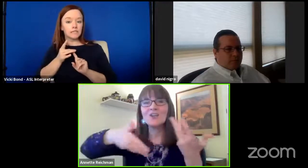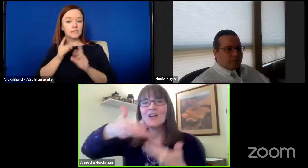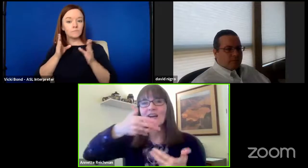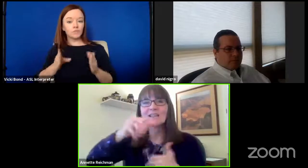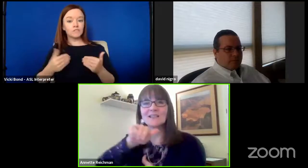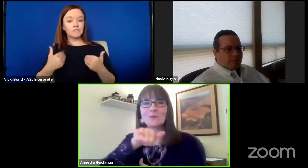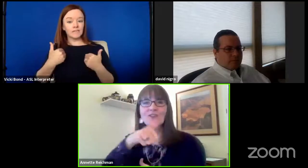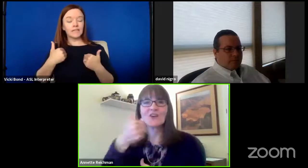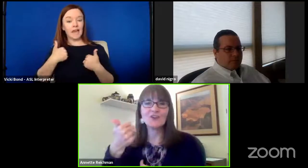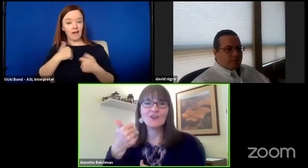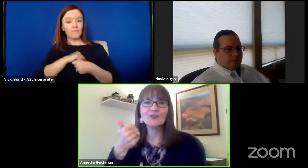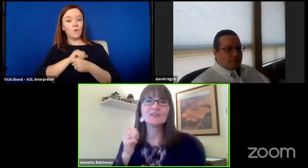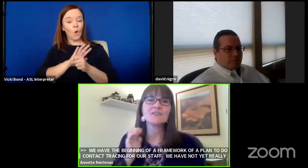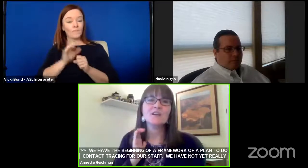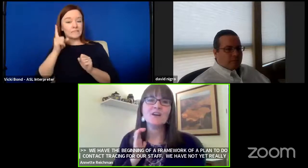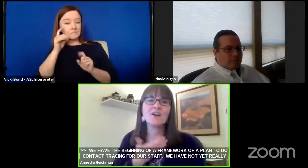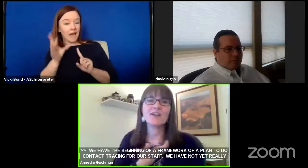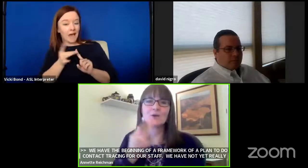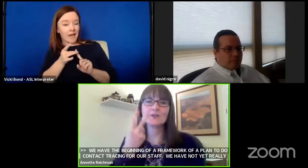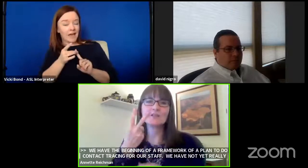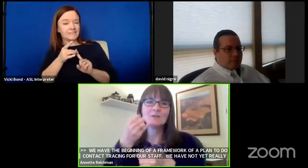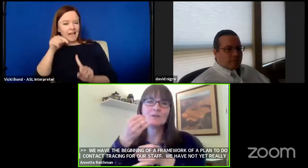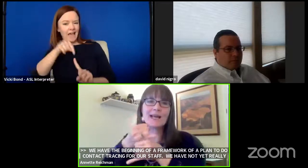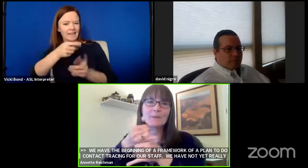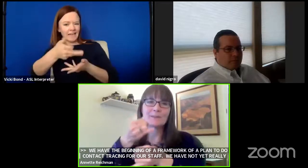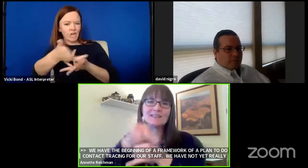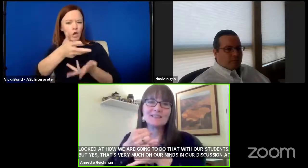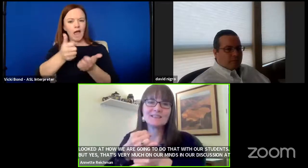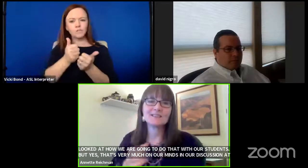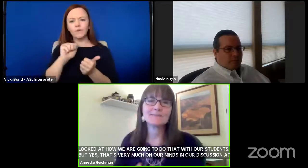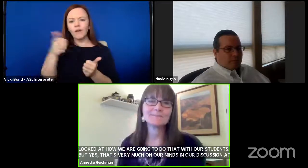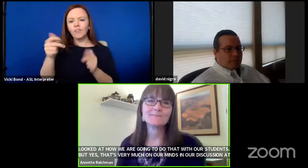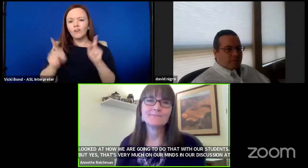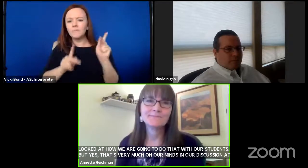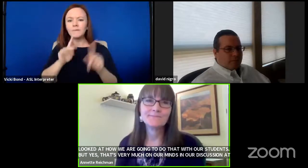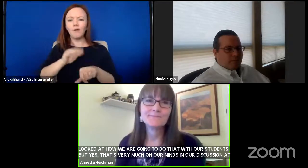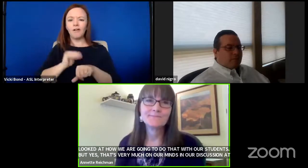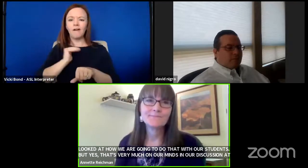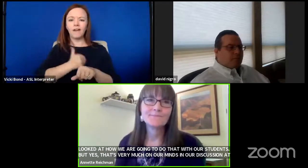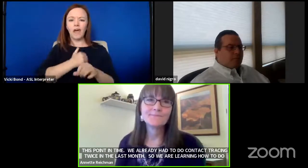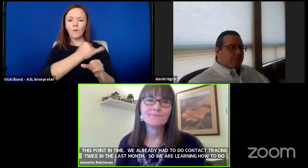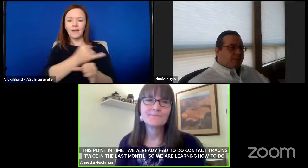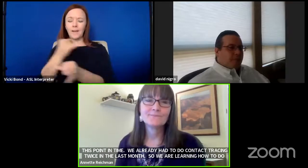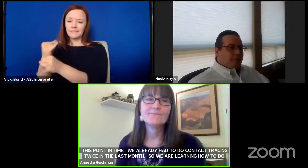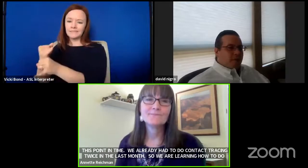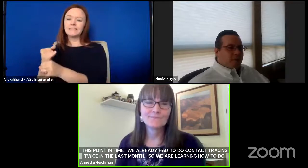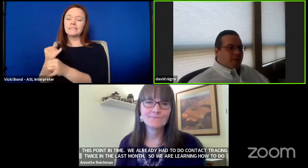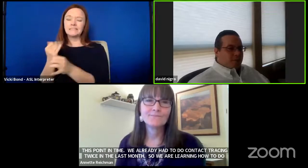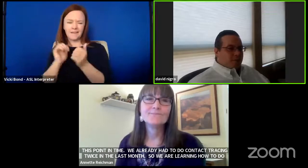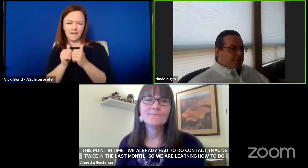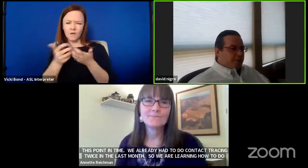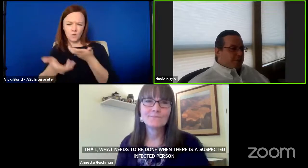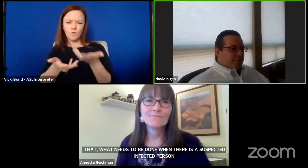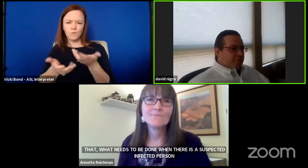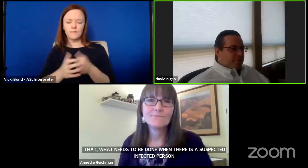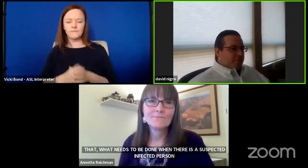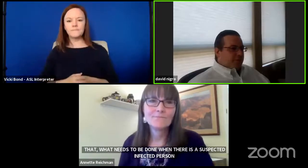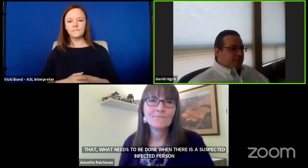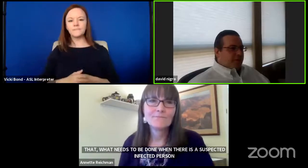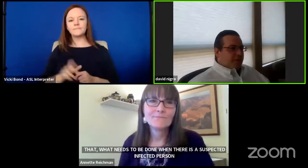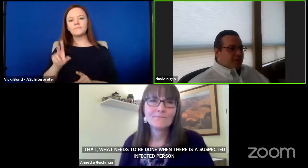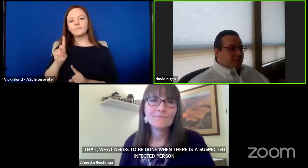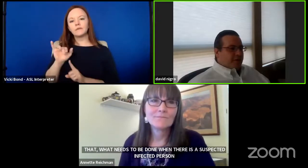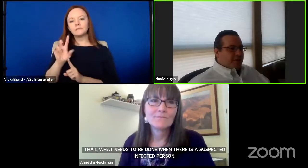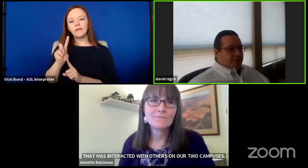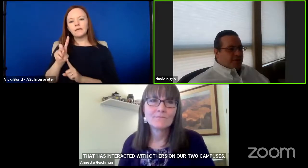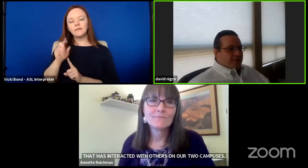has interacted with others on our 2 campuses. Okay. If we do